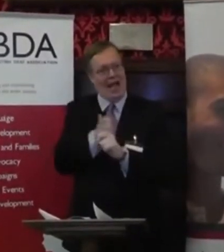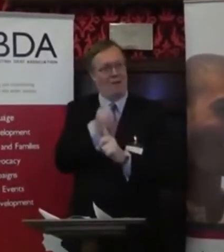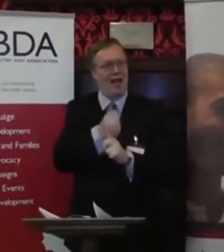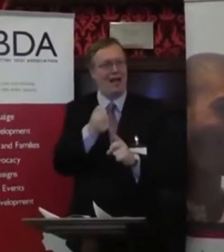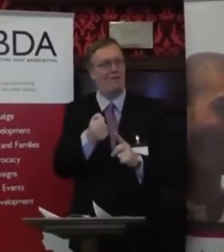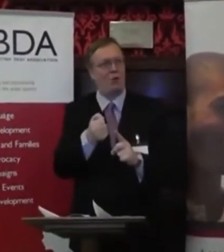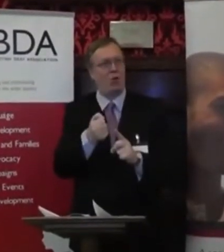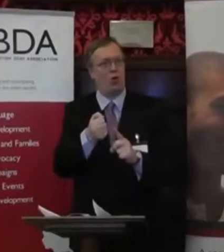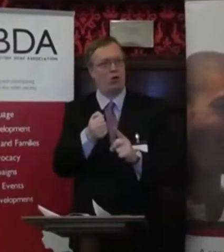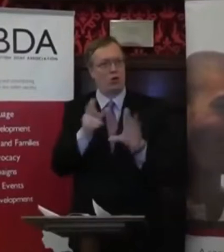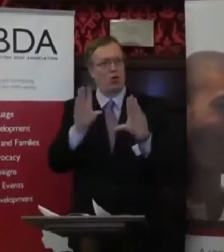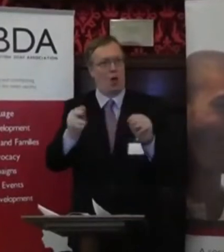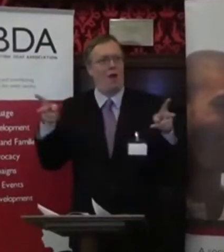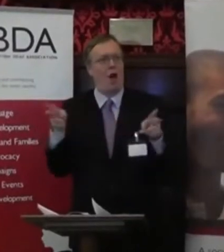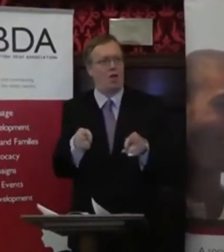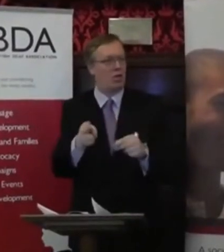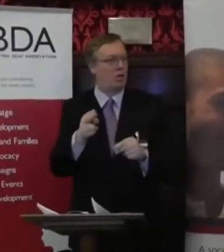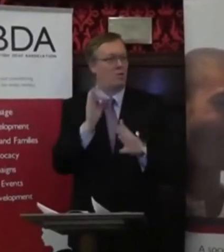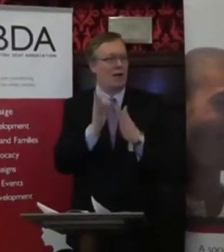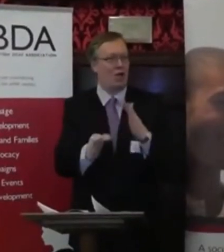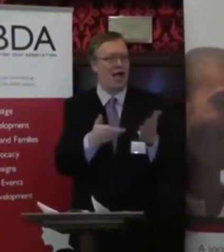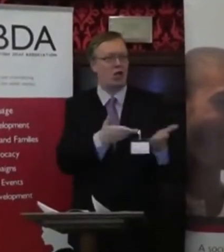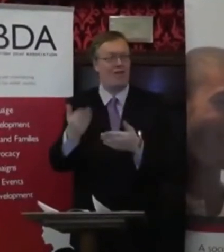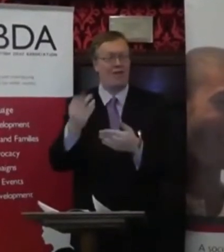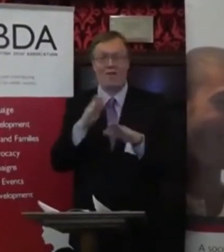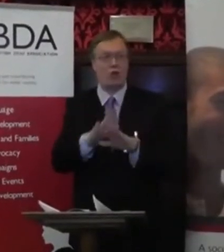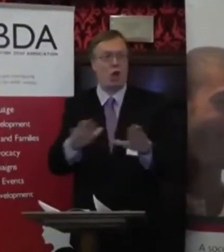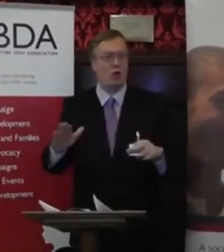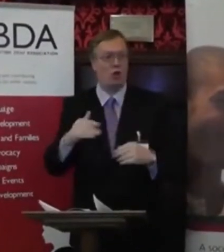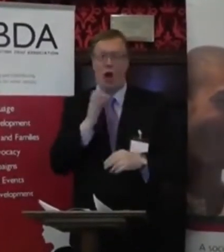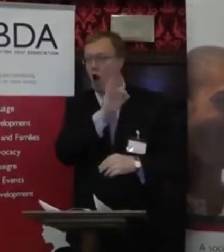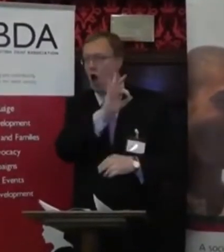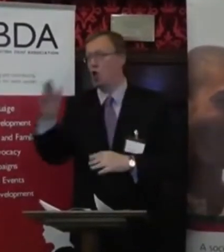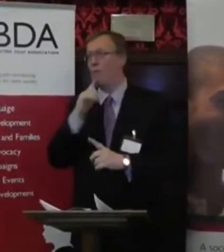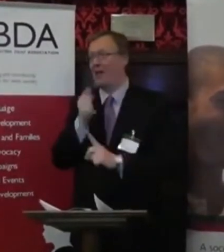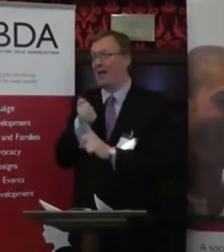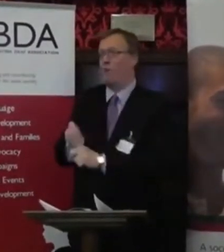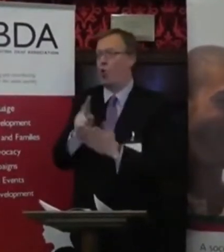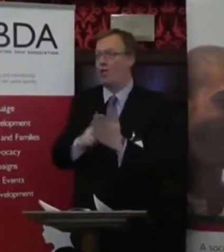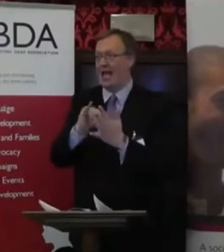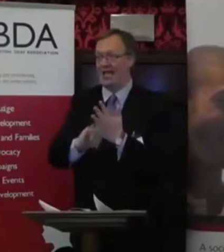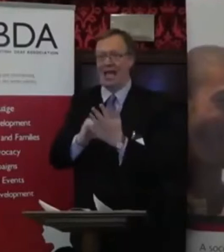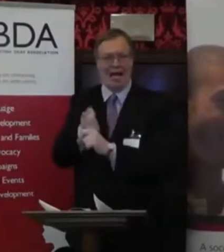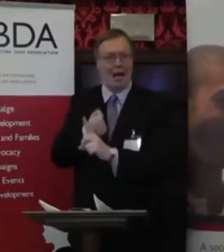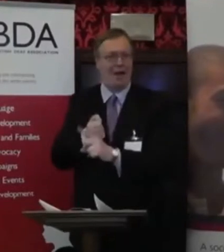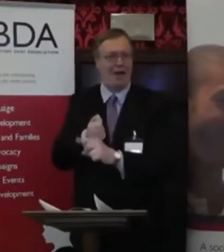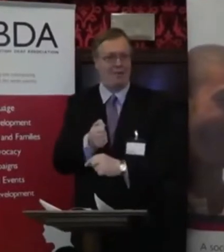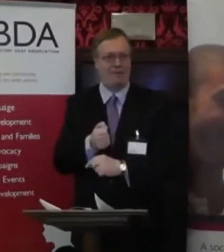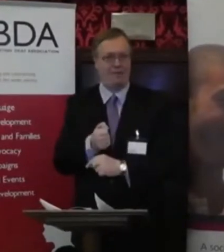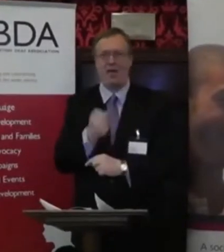table by the NDCS campaign to stop the cuts to education and supporting children.